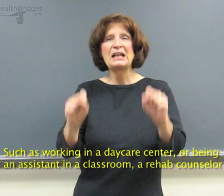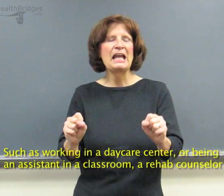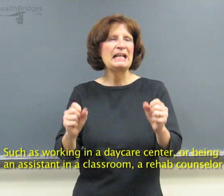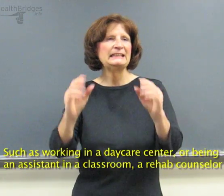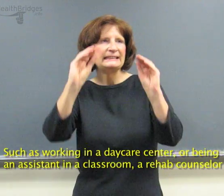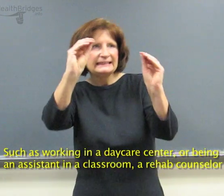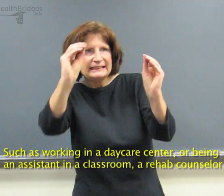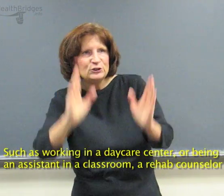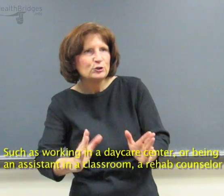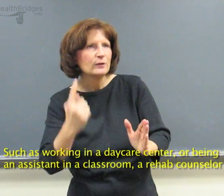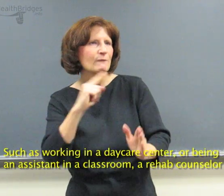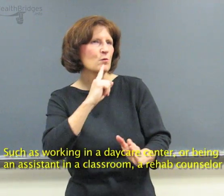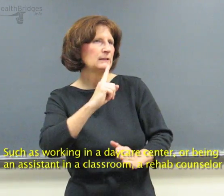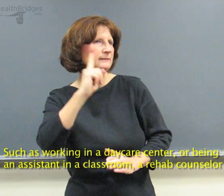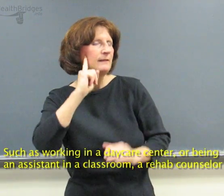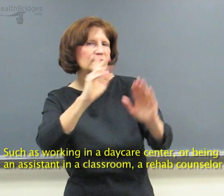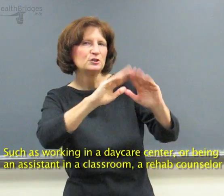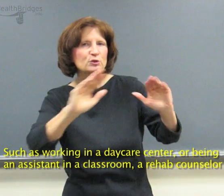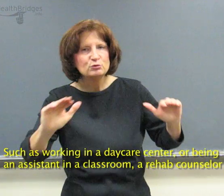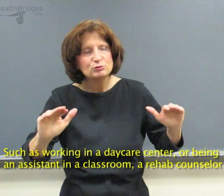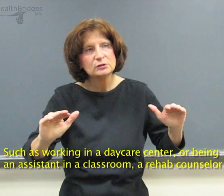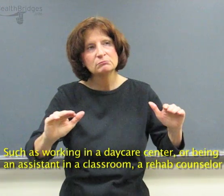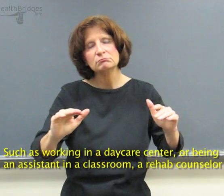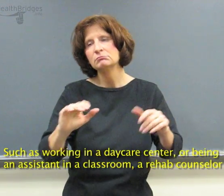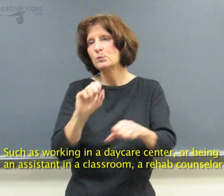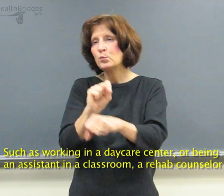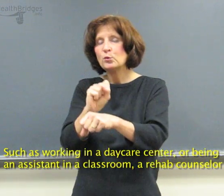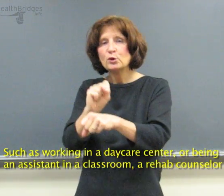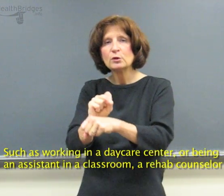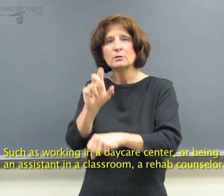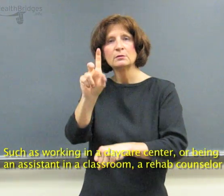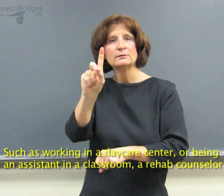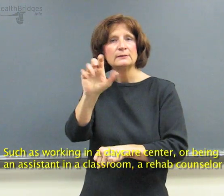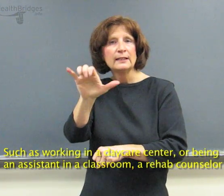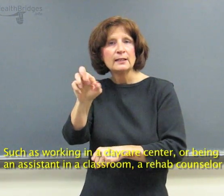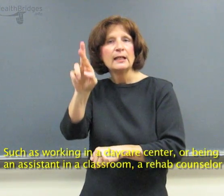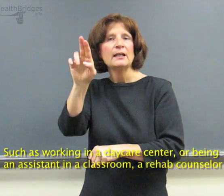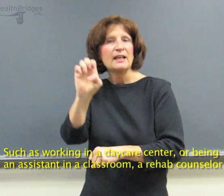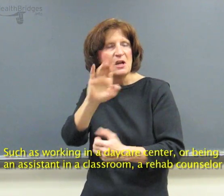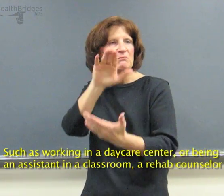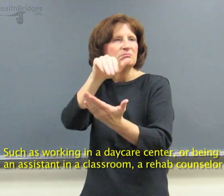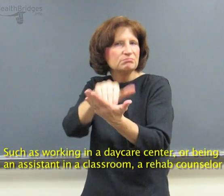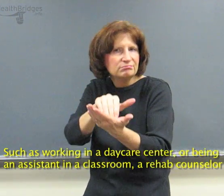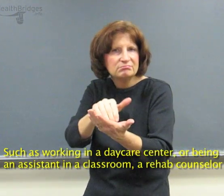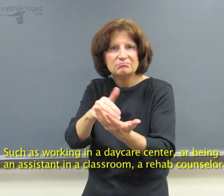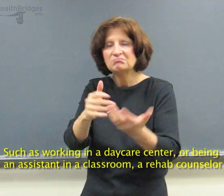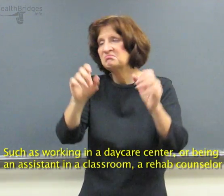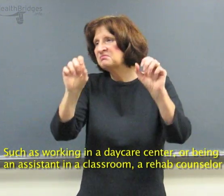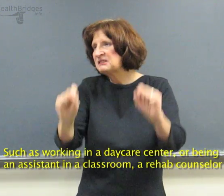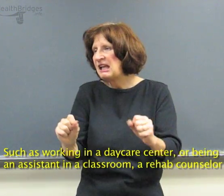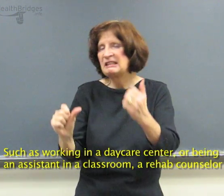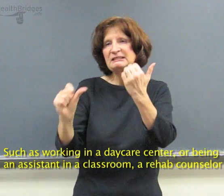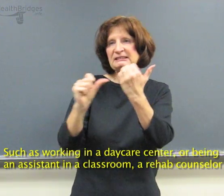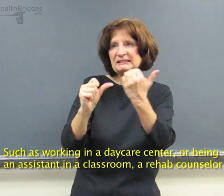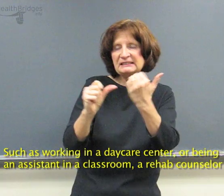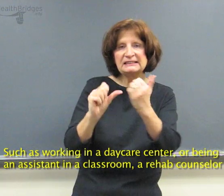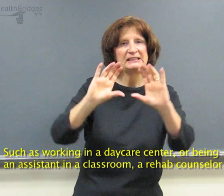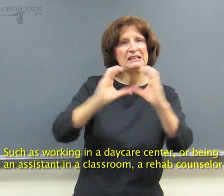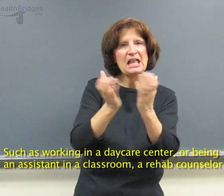there's a variety of jobs that you could look into, such as working in a daycare center, or